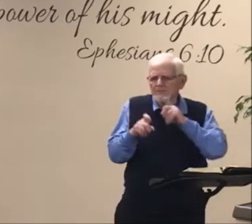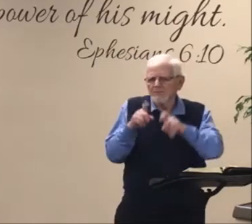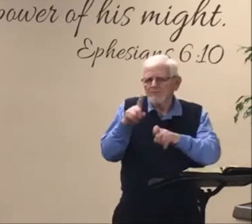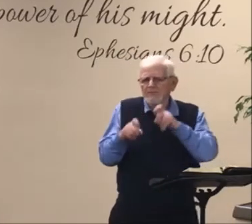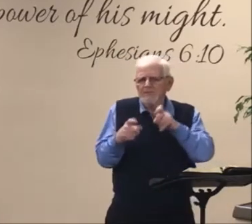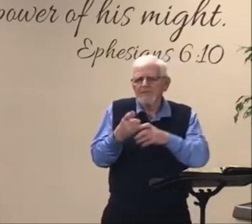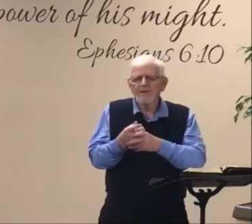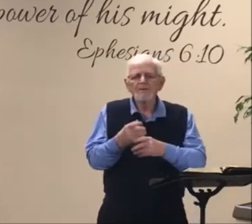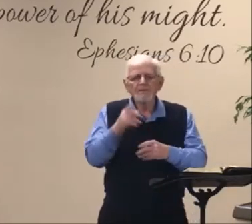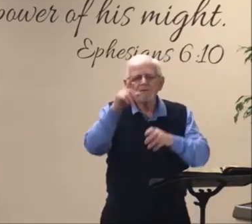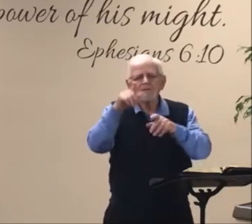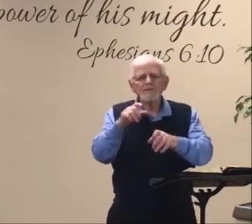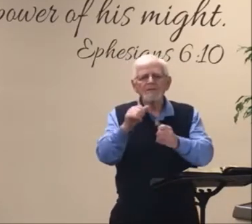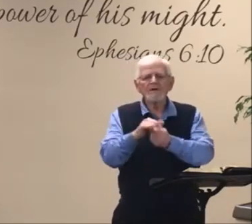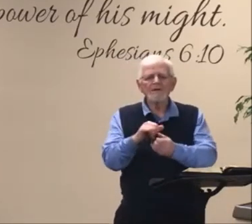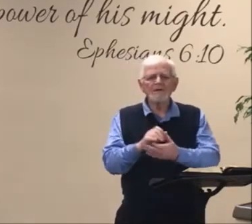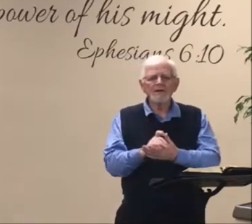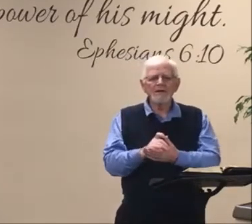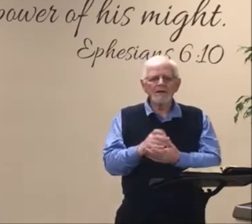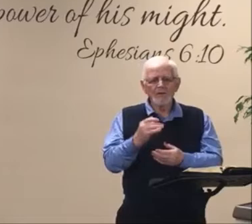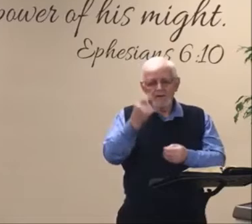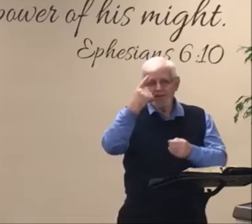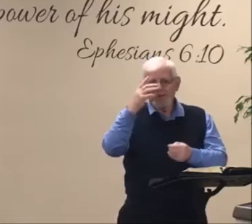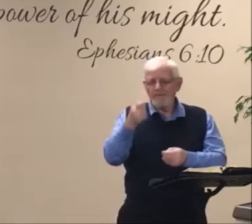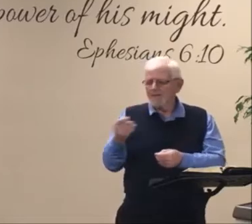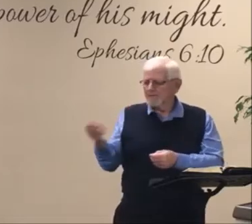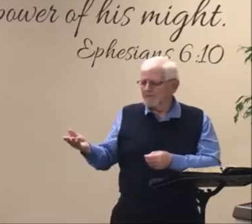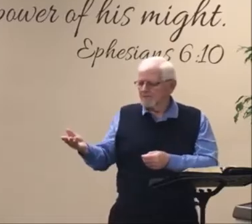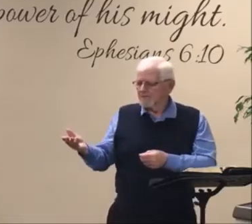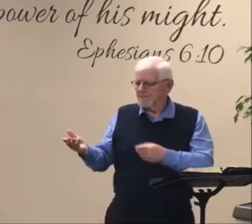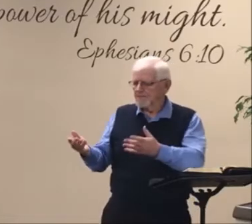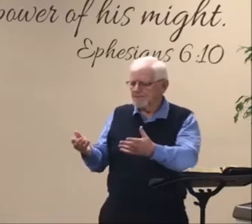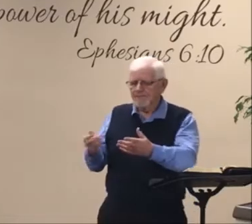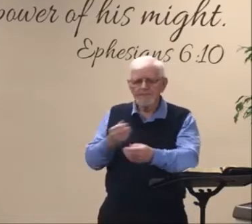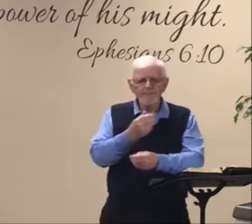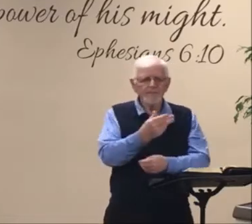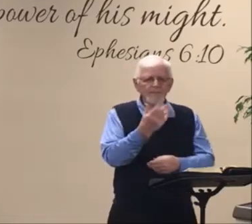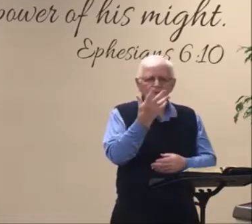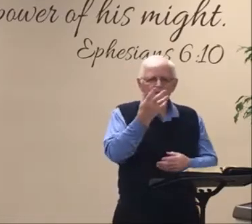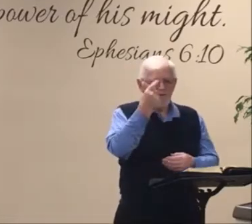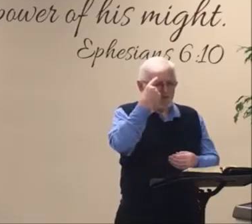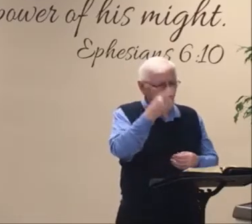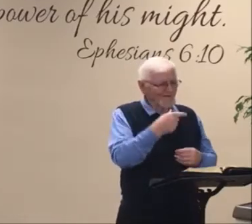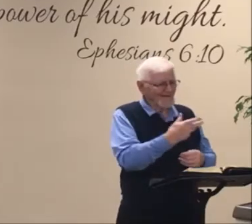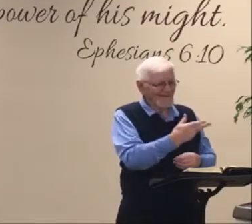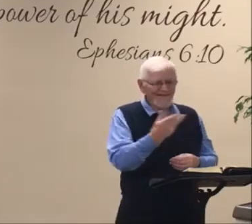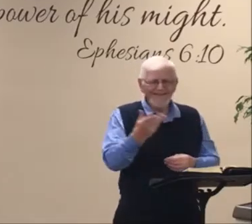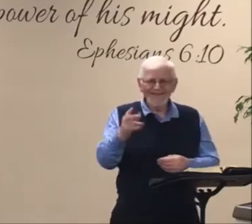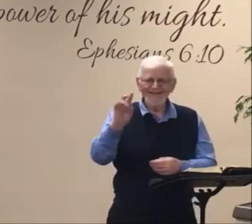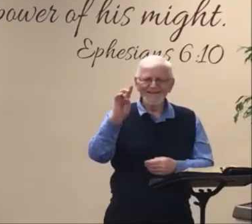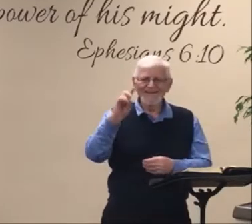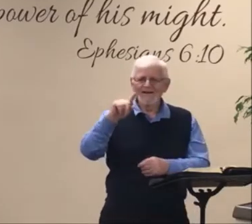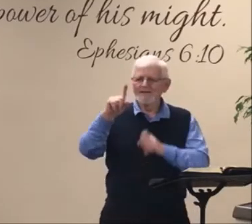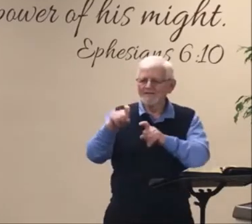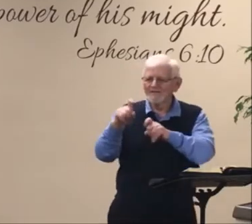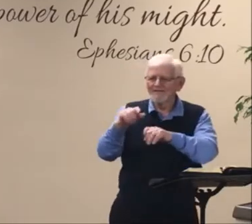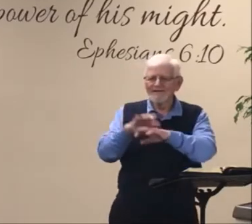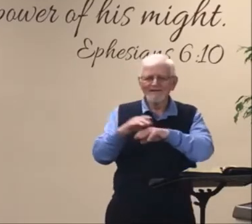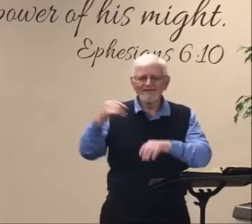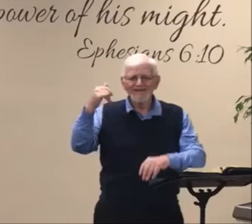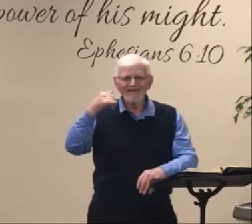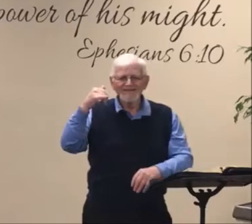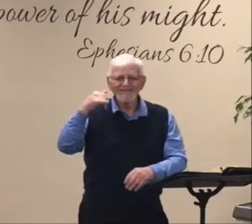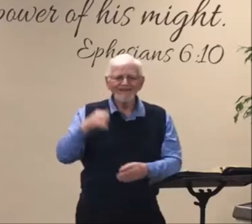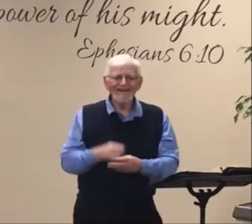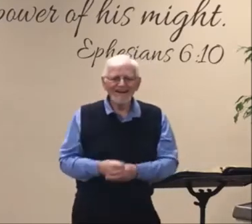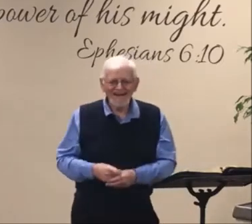too. I think we're in agreement on this. What do you think about this? What do you think about this? We get down 7 questions on the phone call. I'm trying, I got a pan of mud in